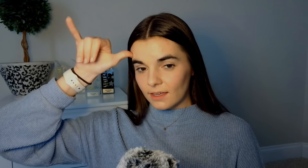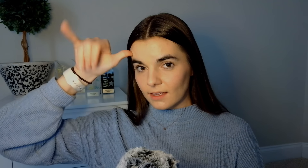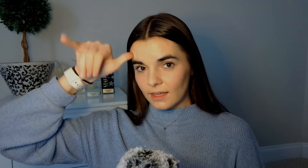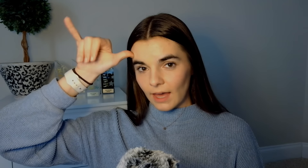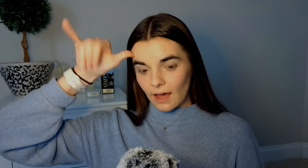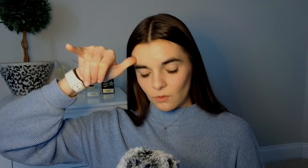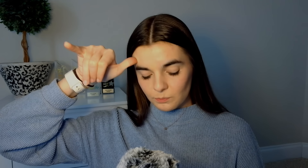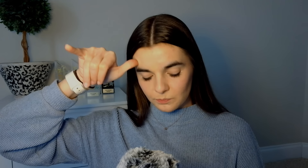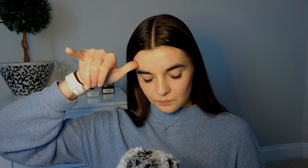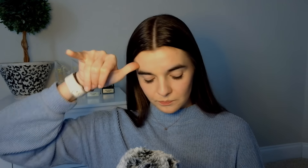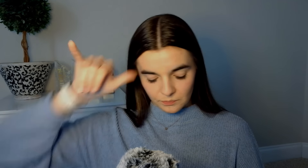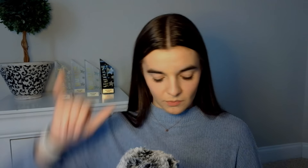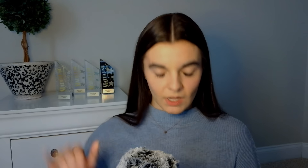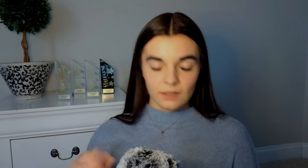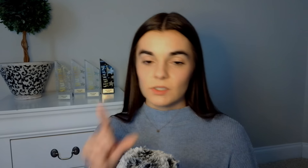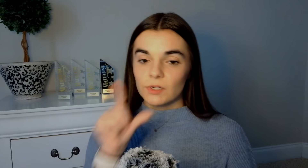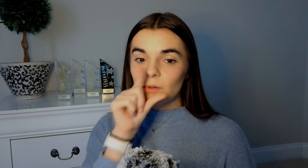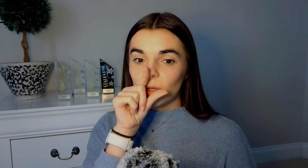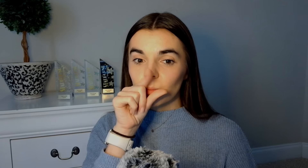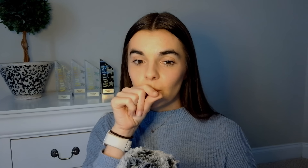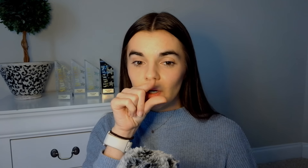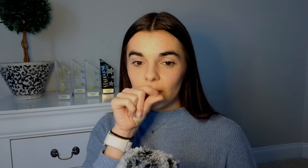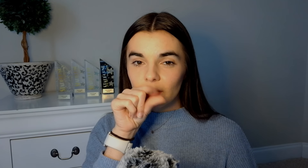Cow. So bird,